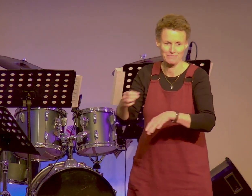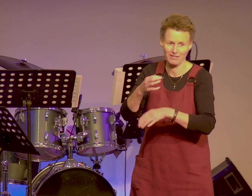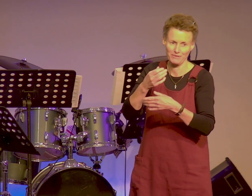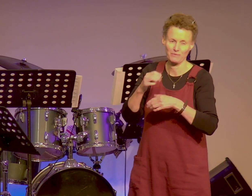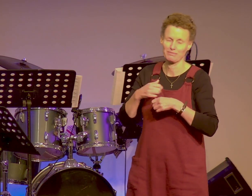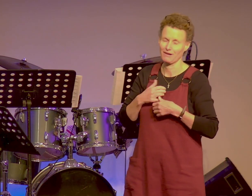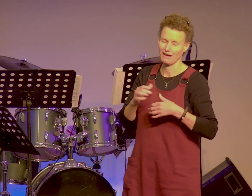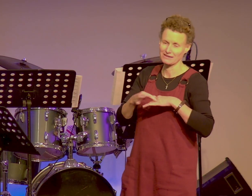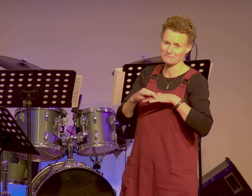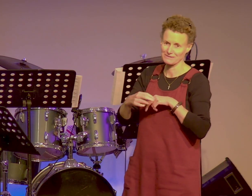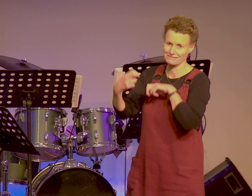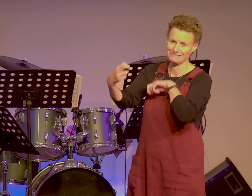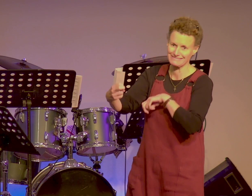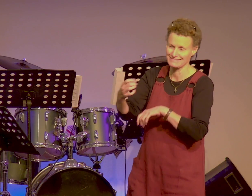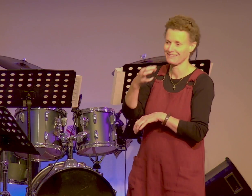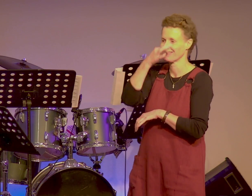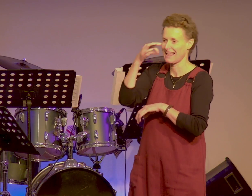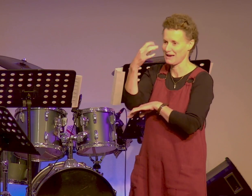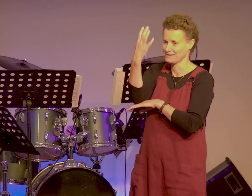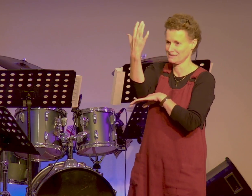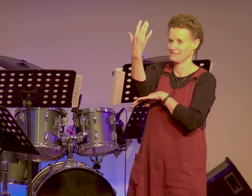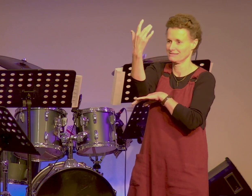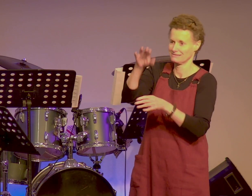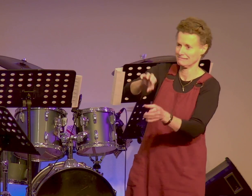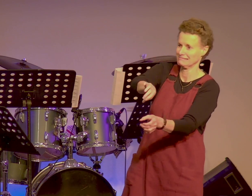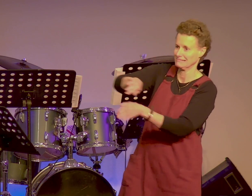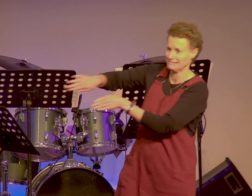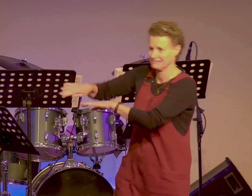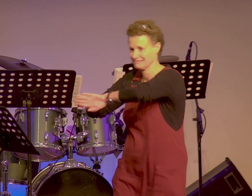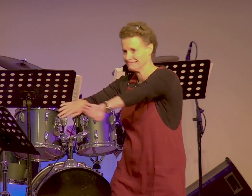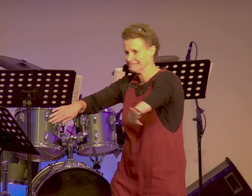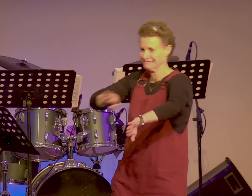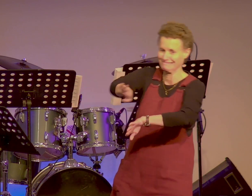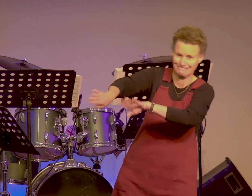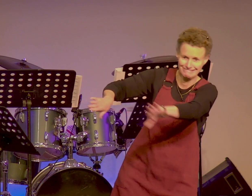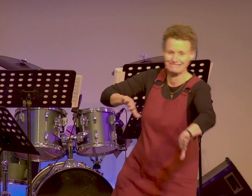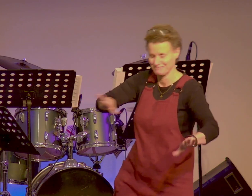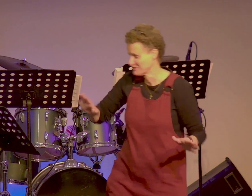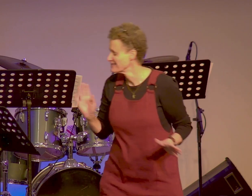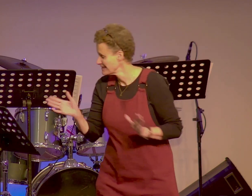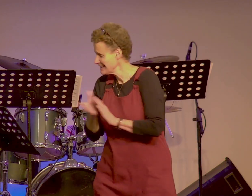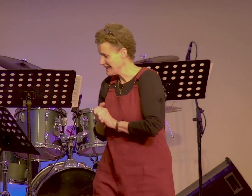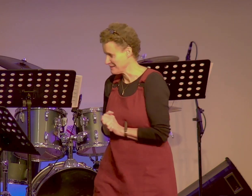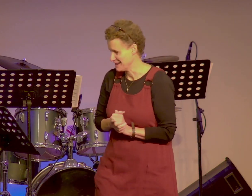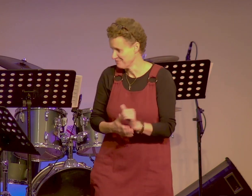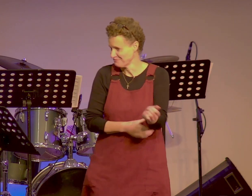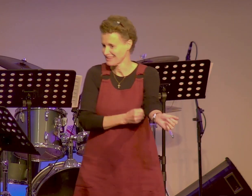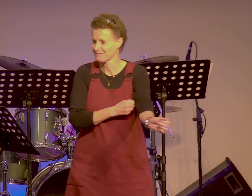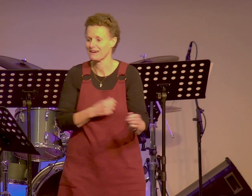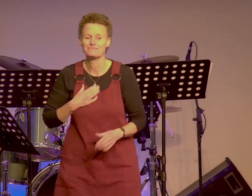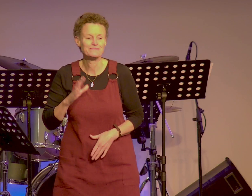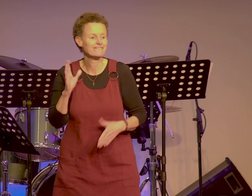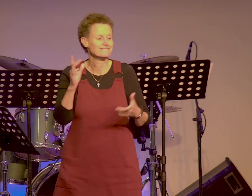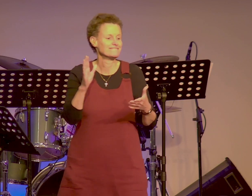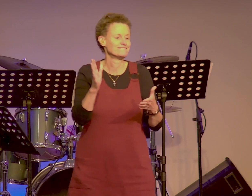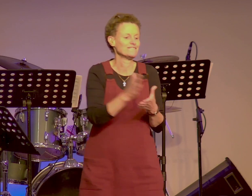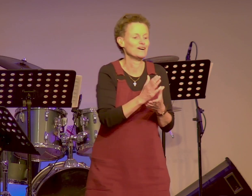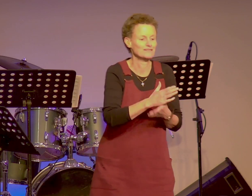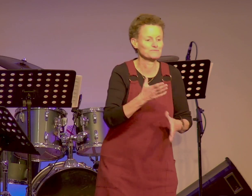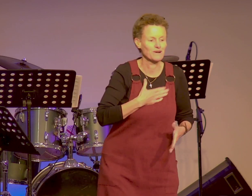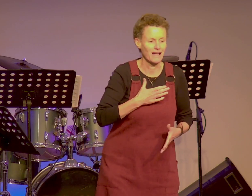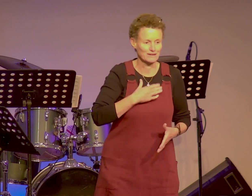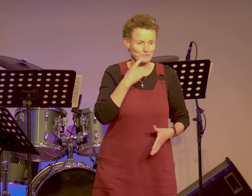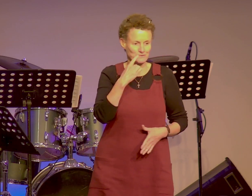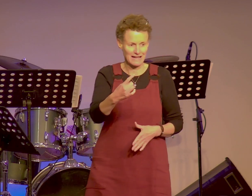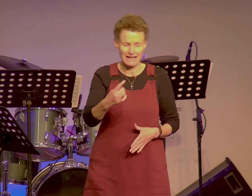just imagine me just moving things. Me and my husband with a nice flower tree, moving things out of the way. So yeah, thank you very much.